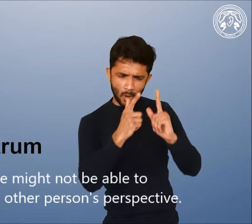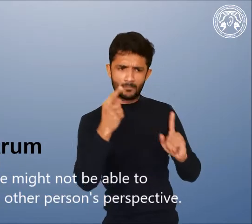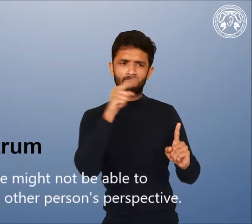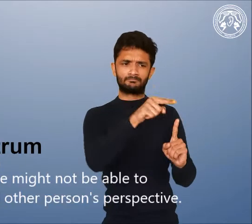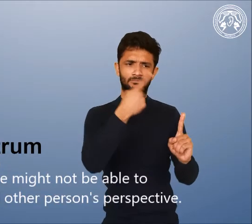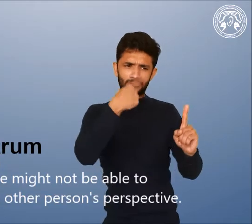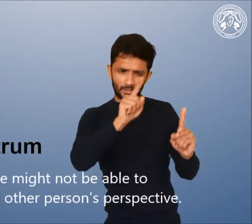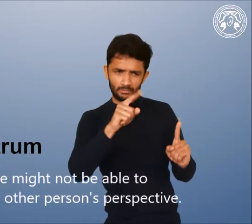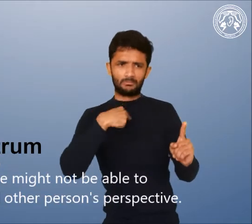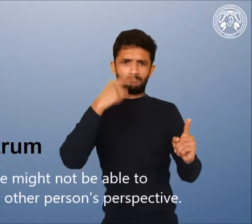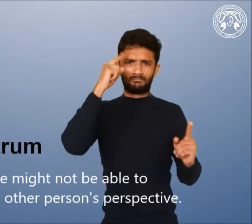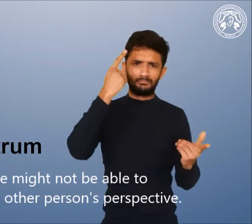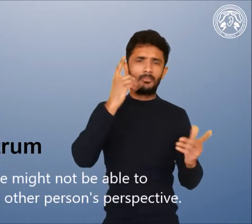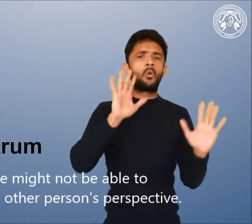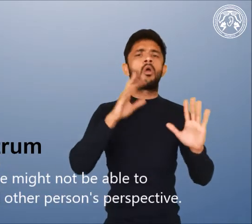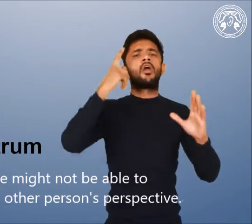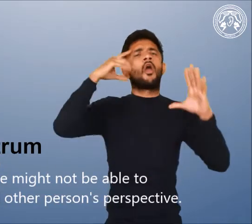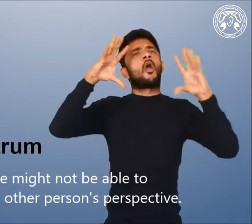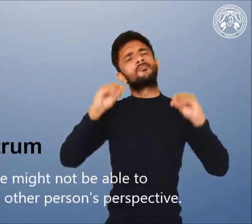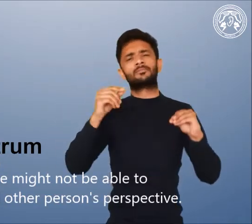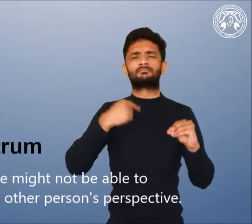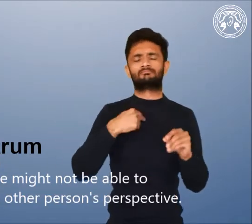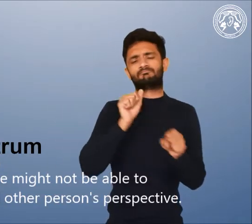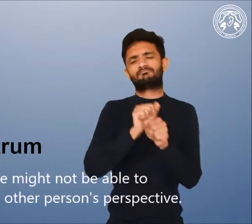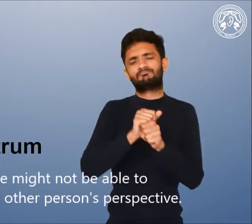She might not be able to understand other person's perspective